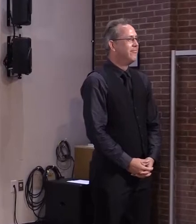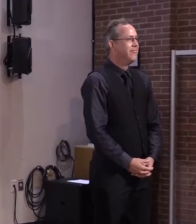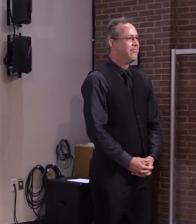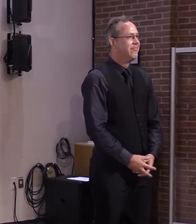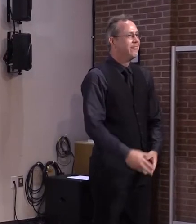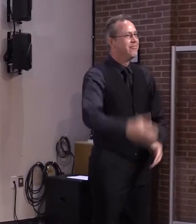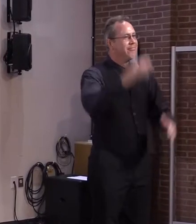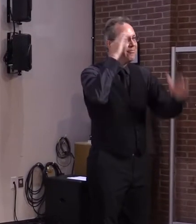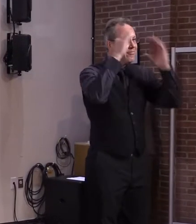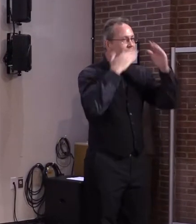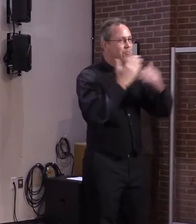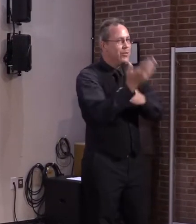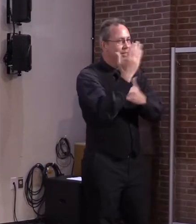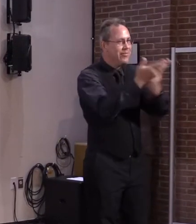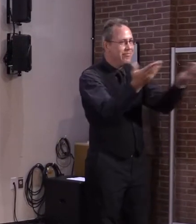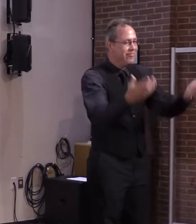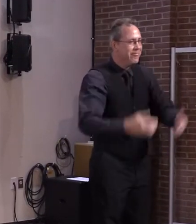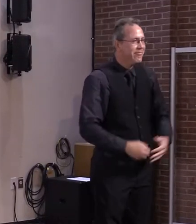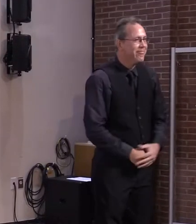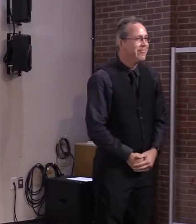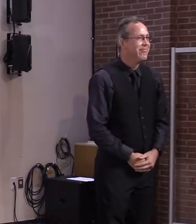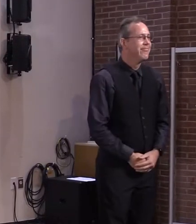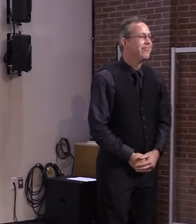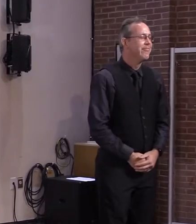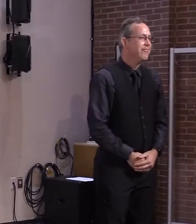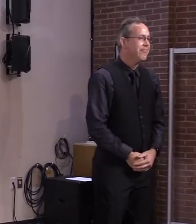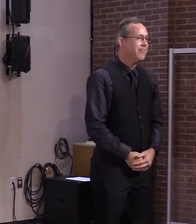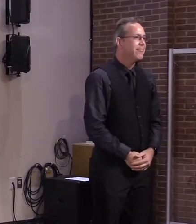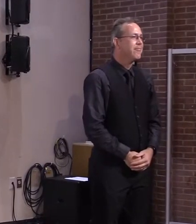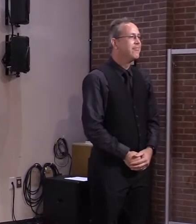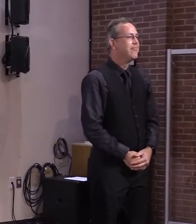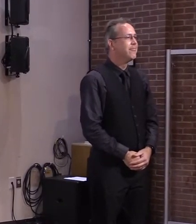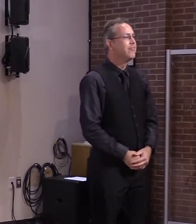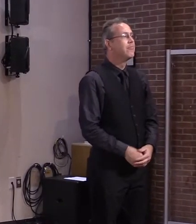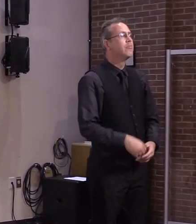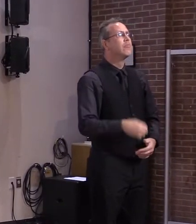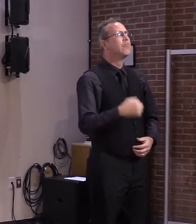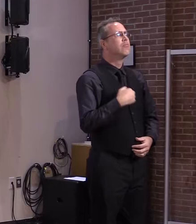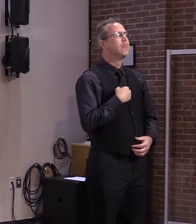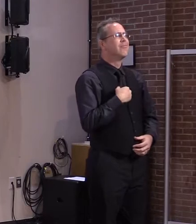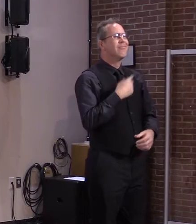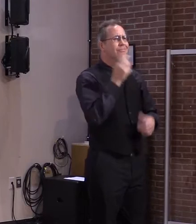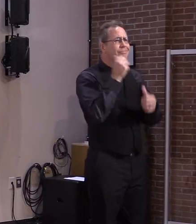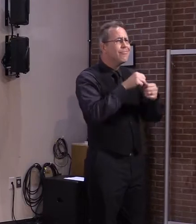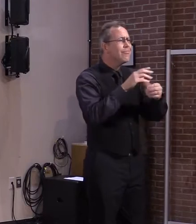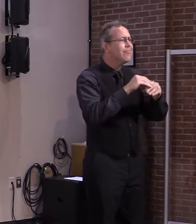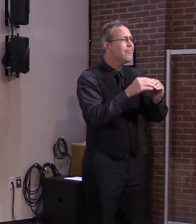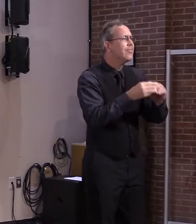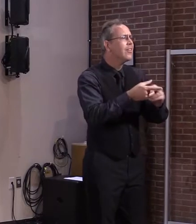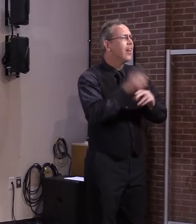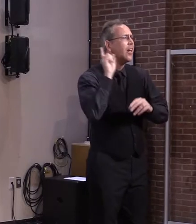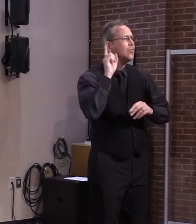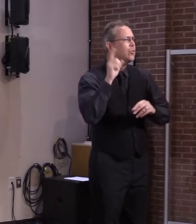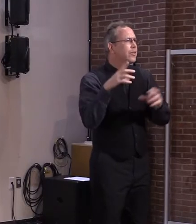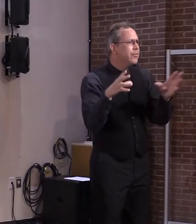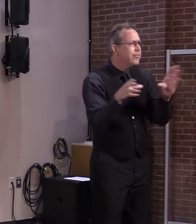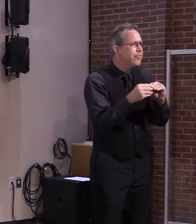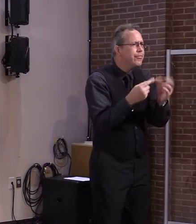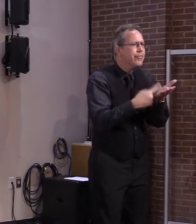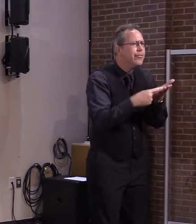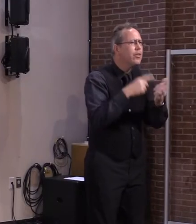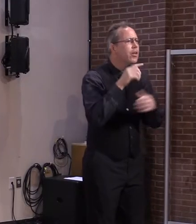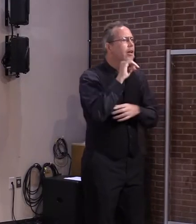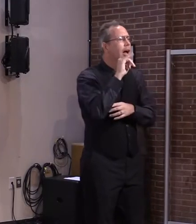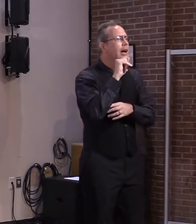Good afternoon, everyone. As you heard late last week, a technical glitch with an IT vendor delayed some case reporting for the